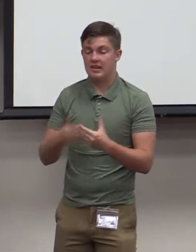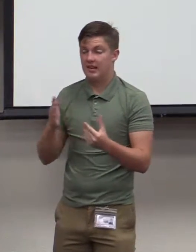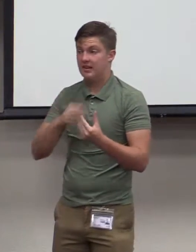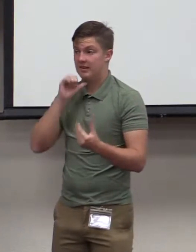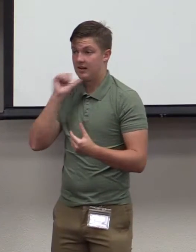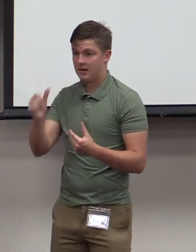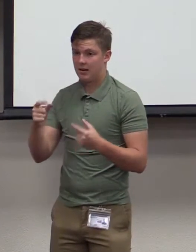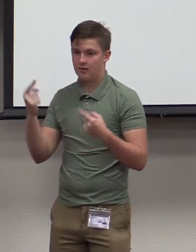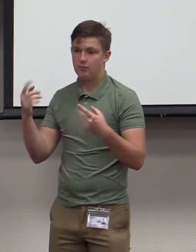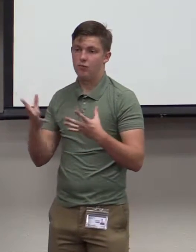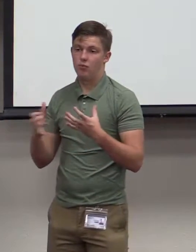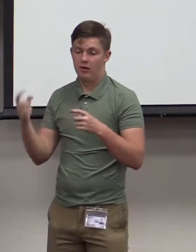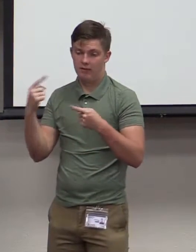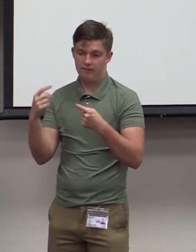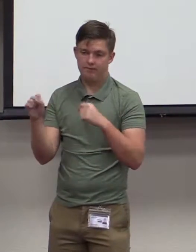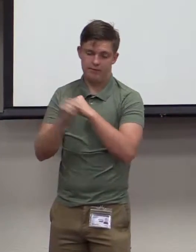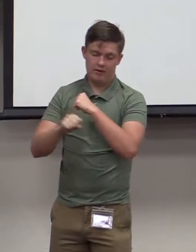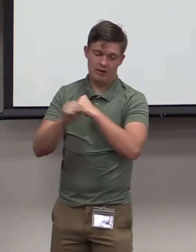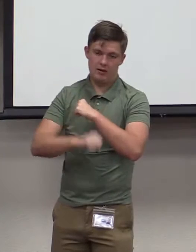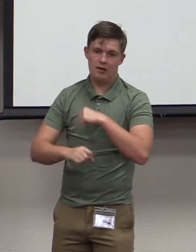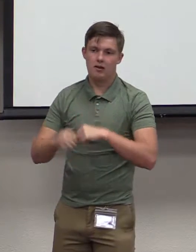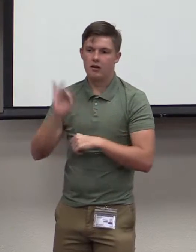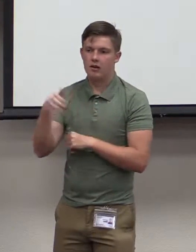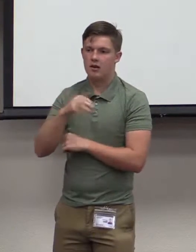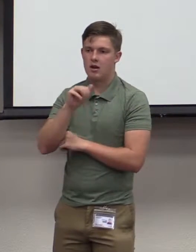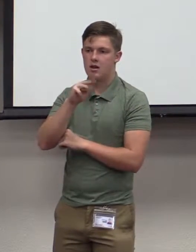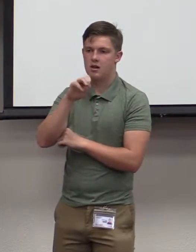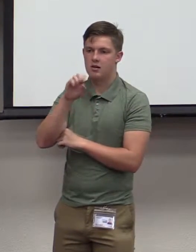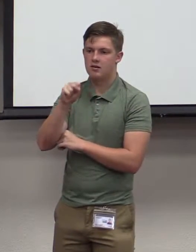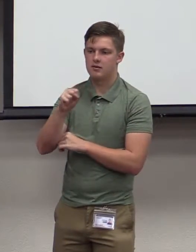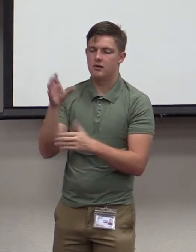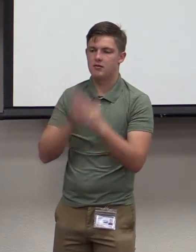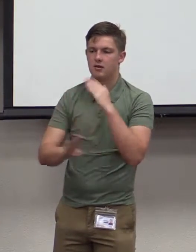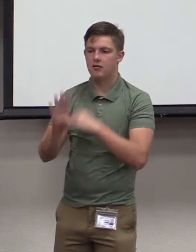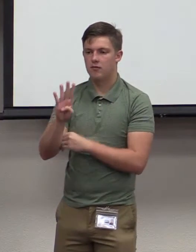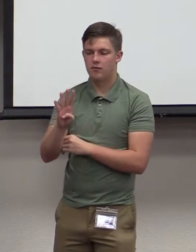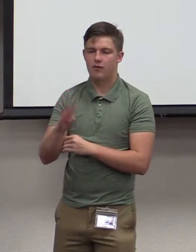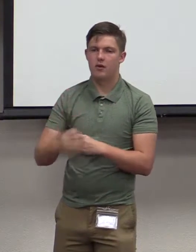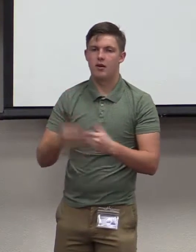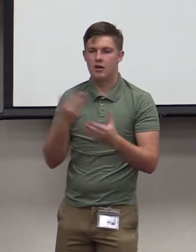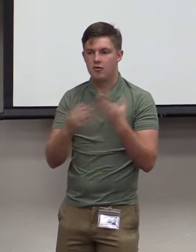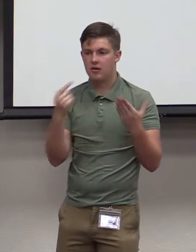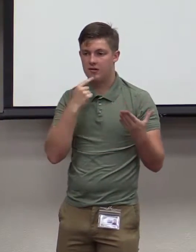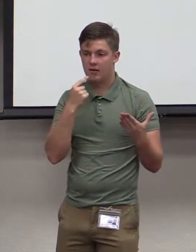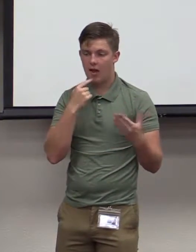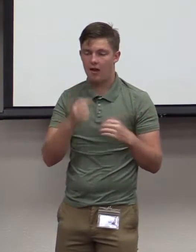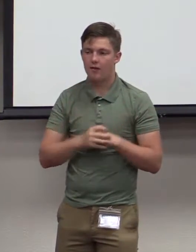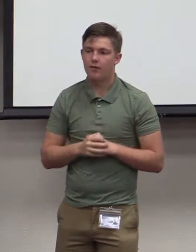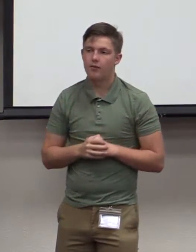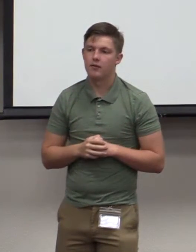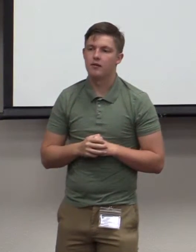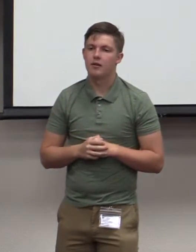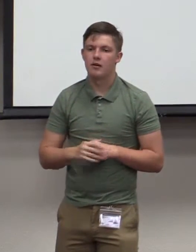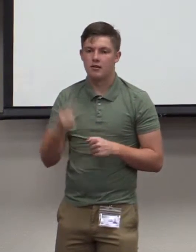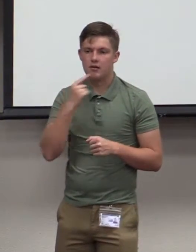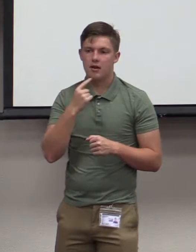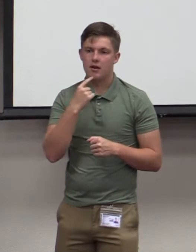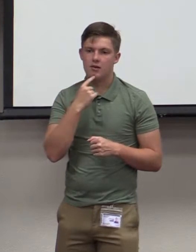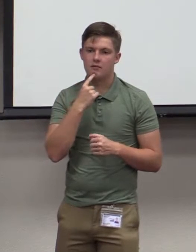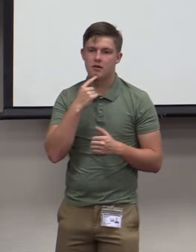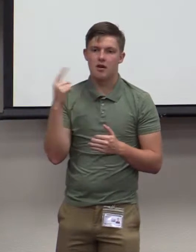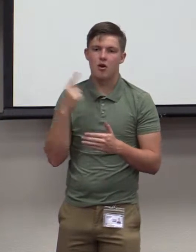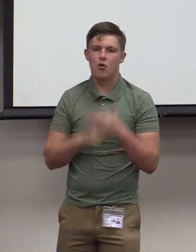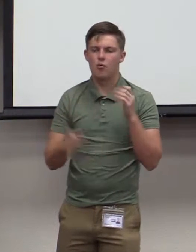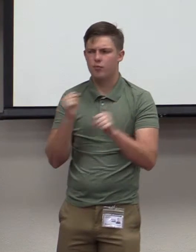quarrelsome? James 4, when he talks in James 4, and here's what he says. He says, what